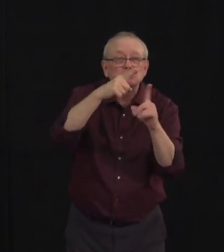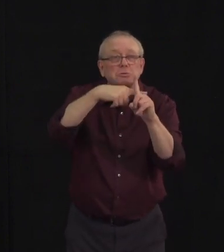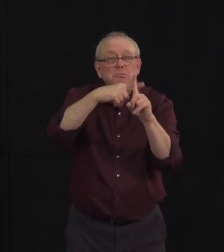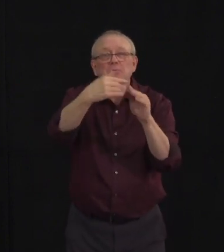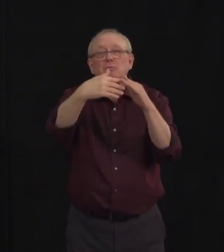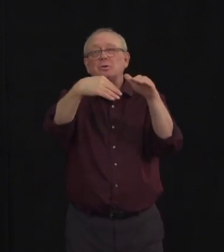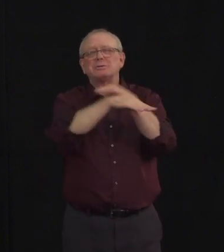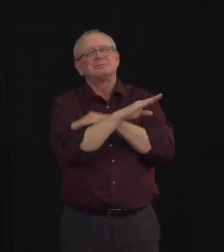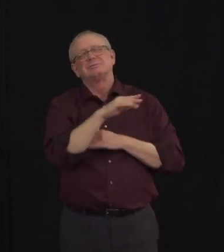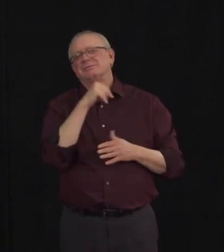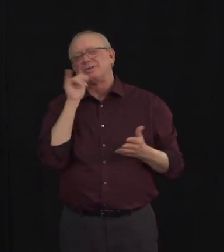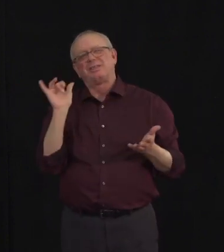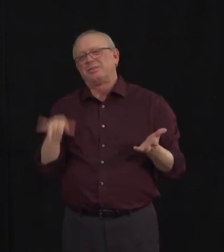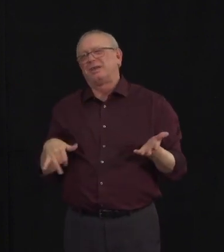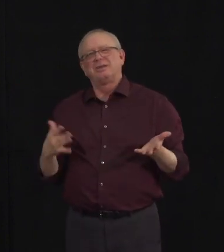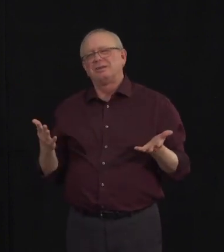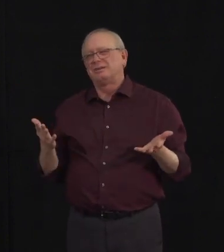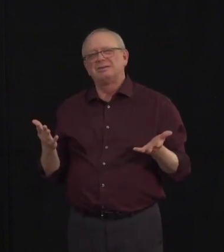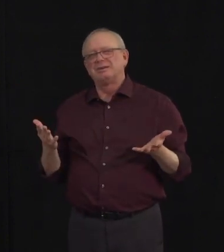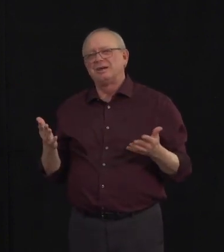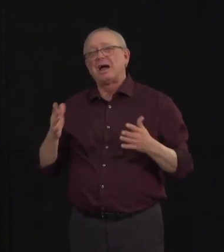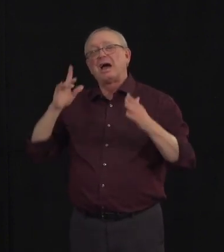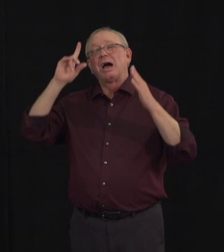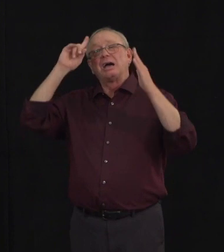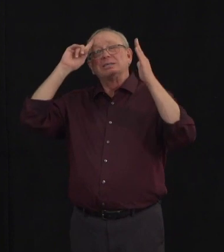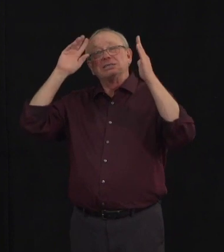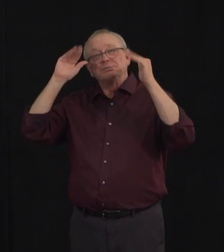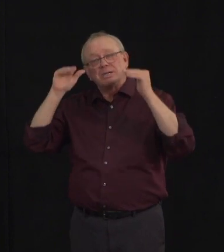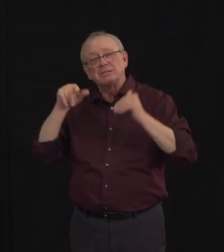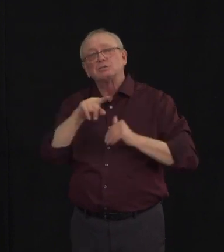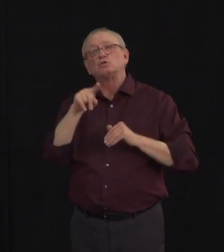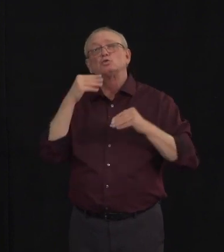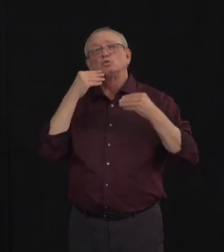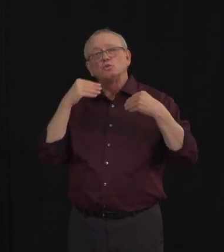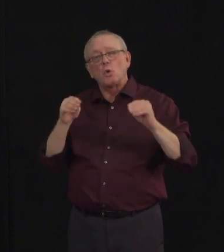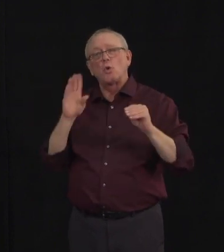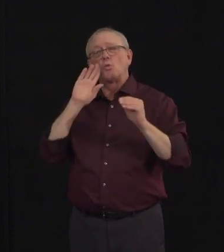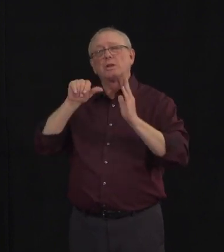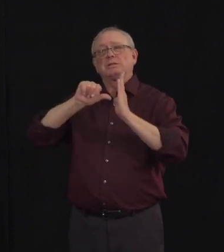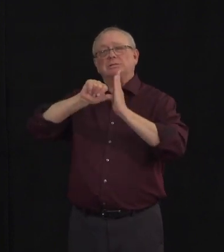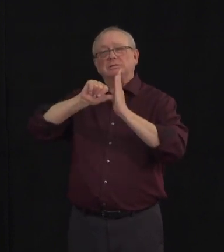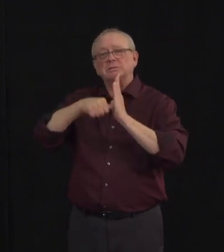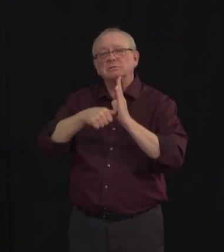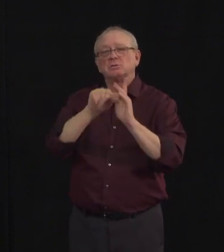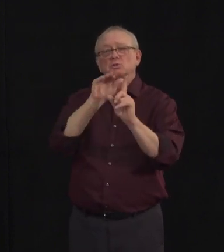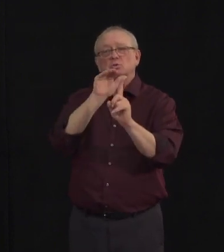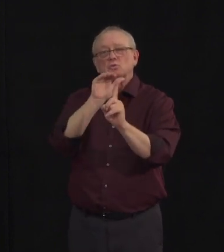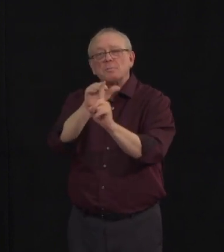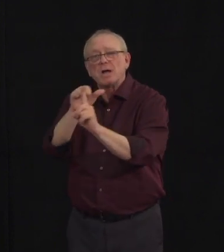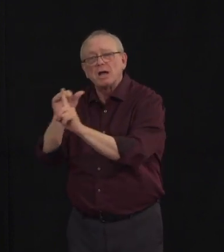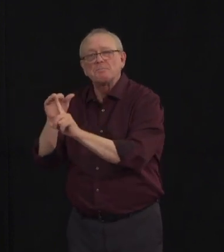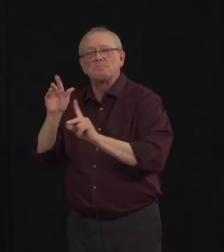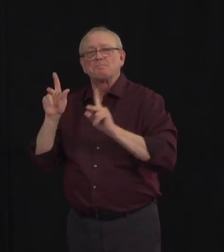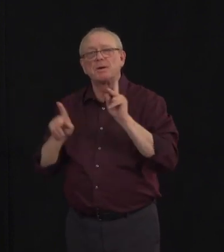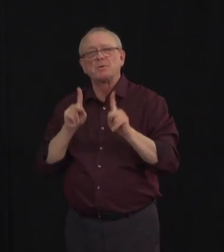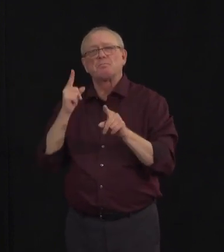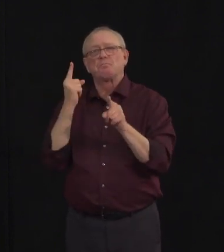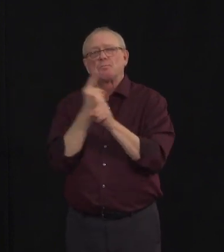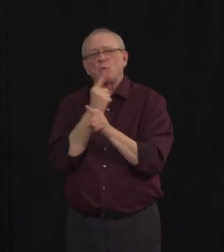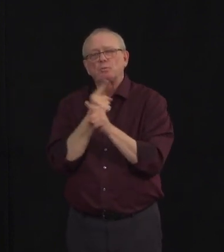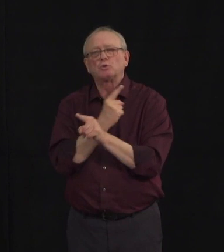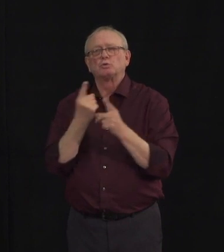retail stores would reinforce the social norms in whatever manner is appropriate within that setting. And again, that could include signage. It could